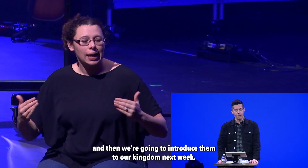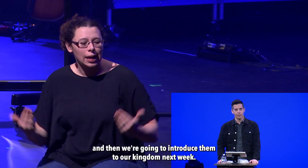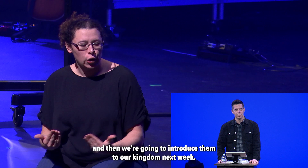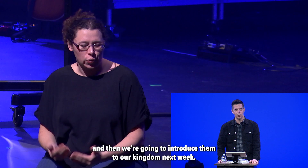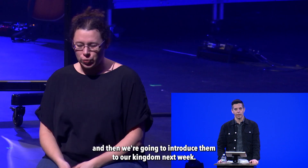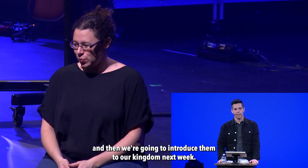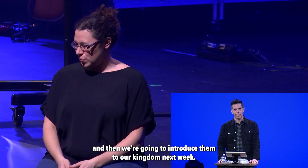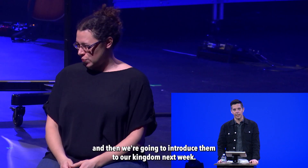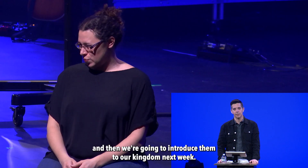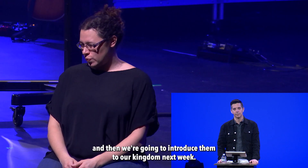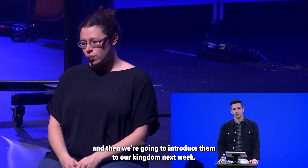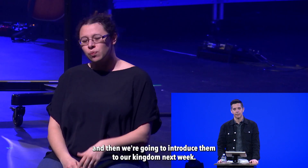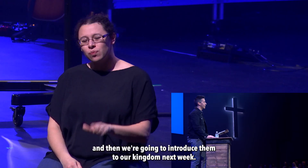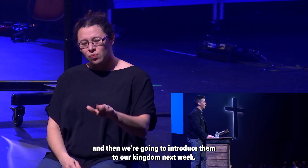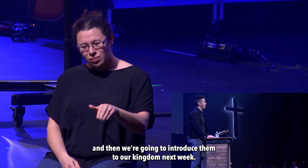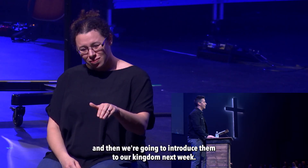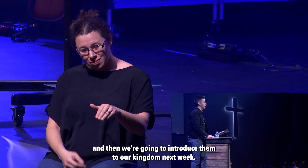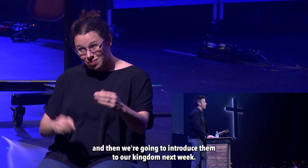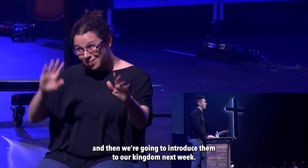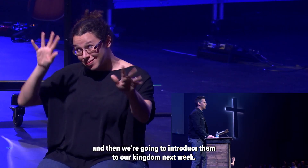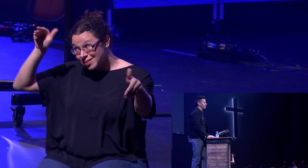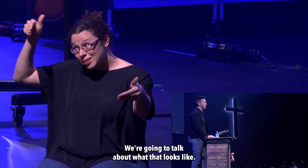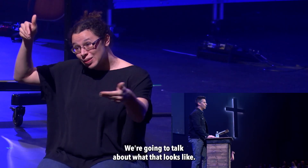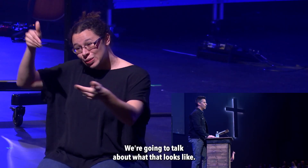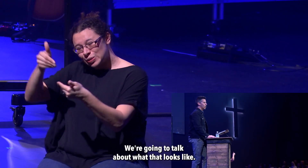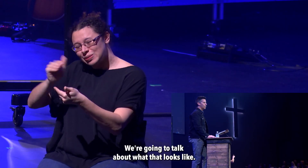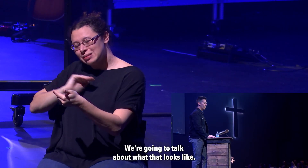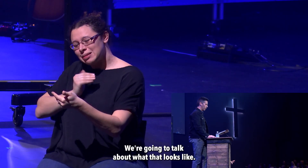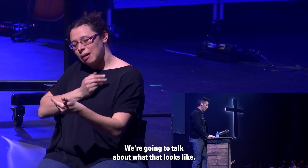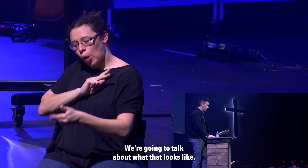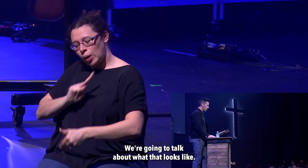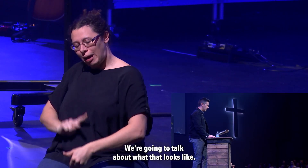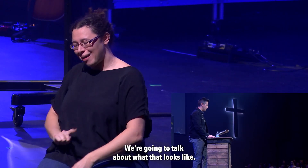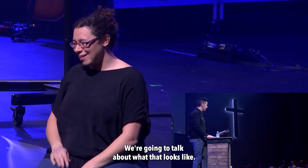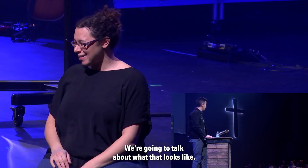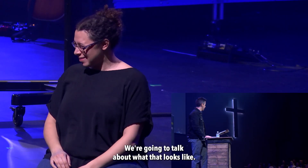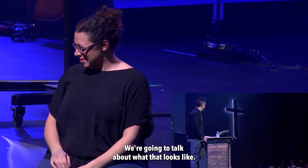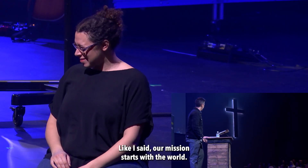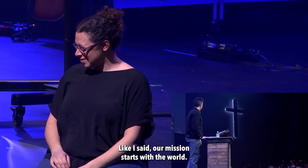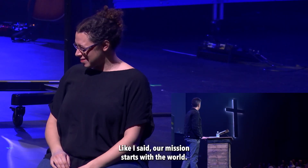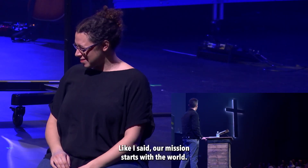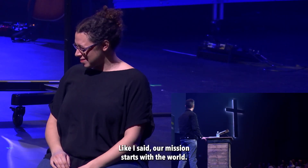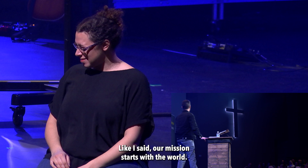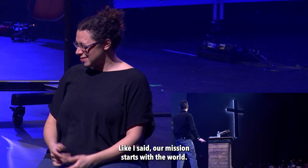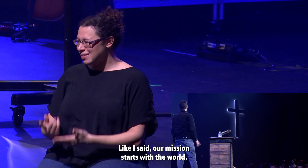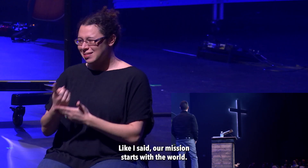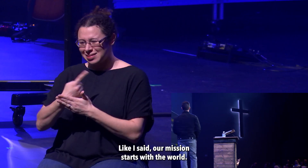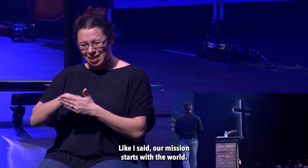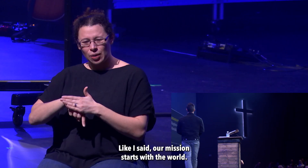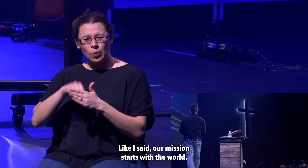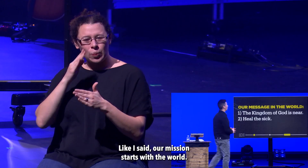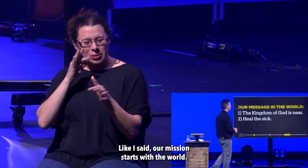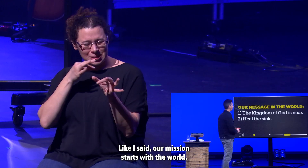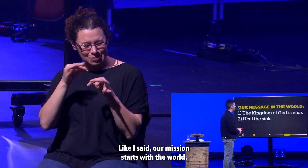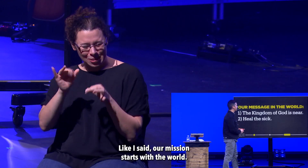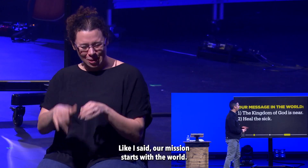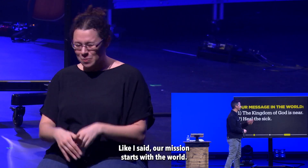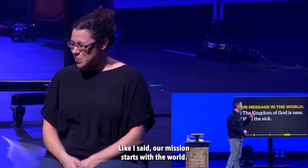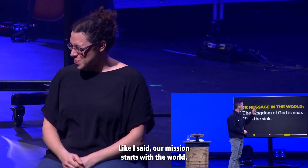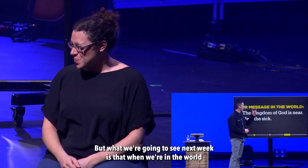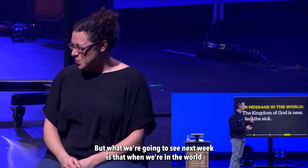introduce them to our King. Next week, we're gonna talk about what that looks like. Like I said, our mission starts with the